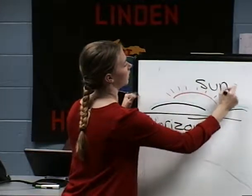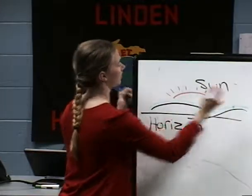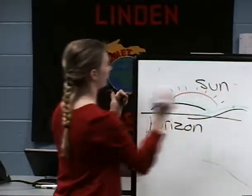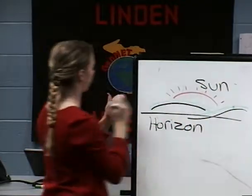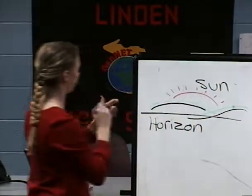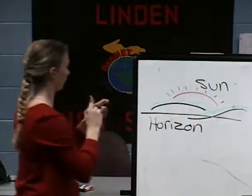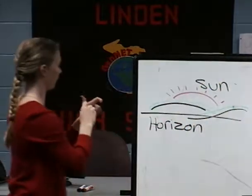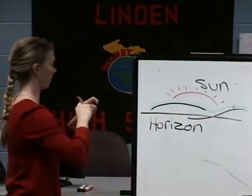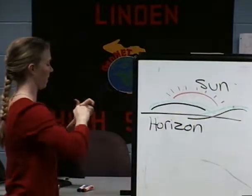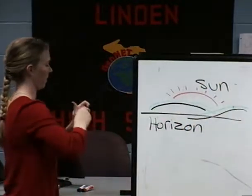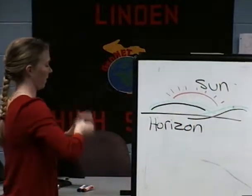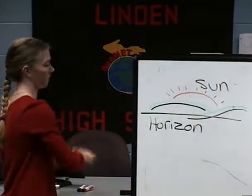So.